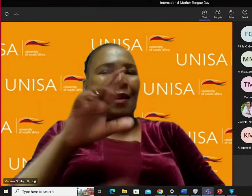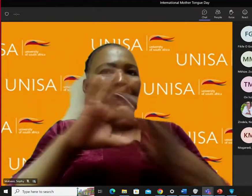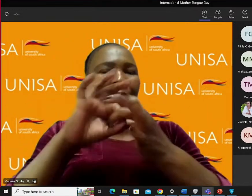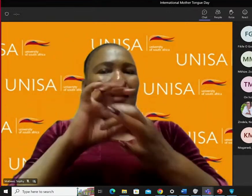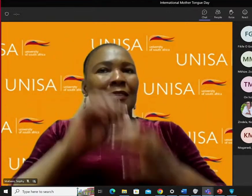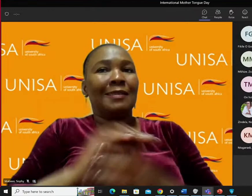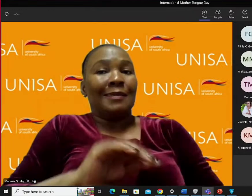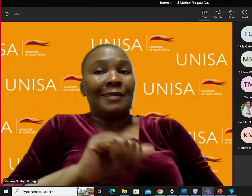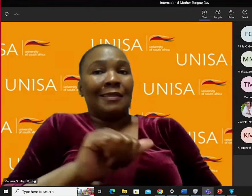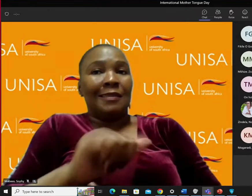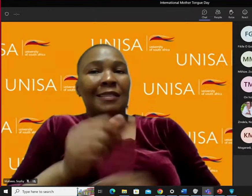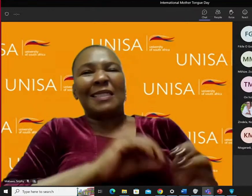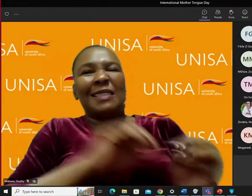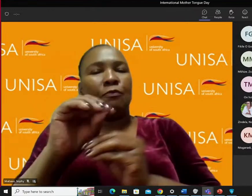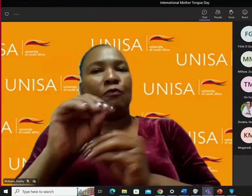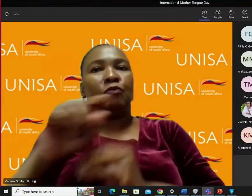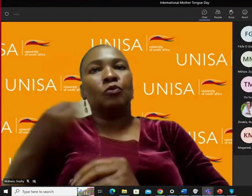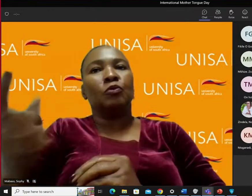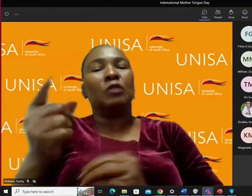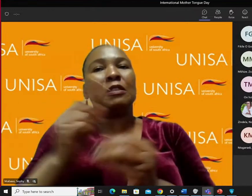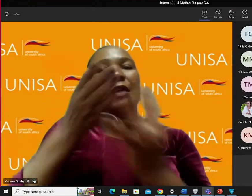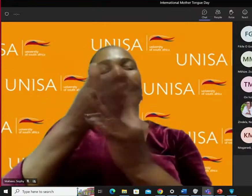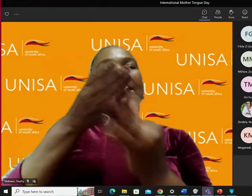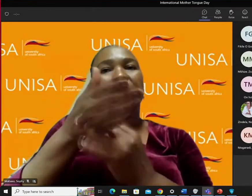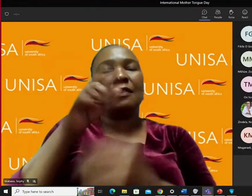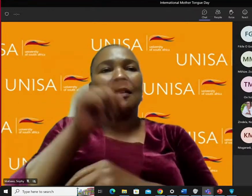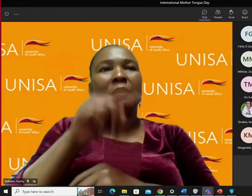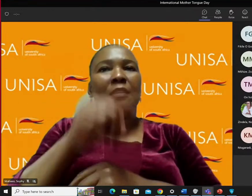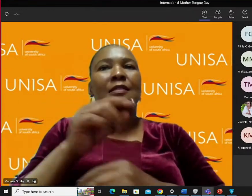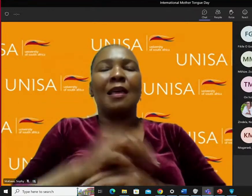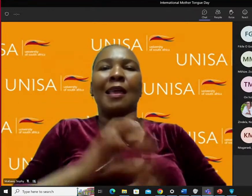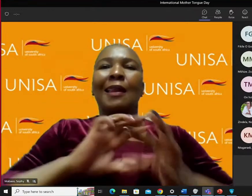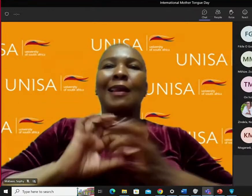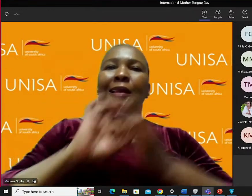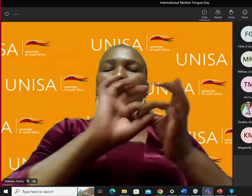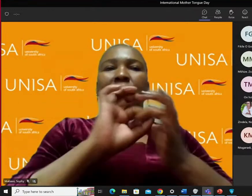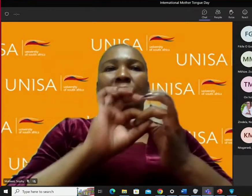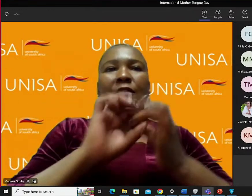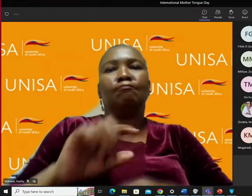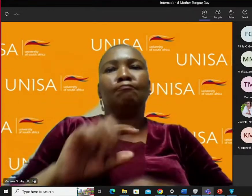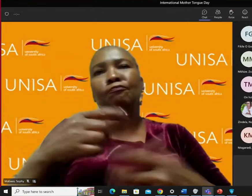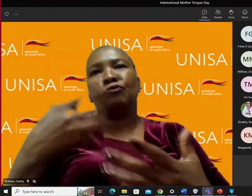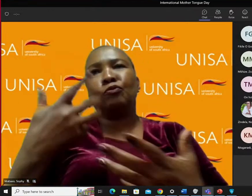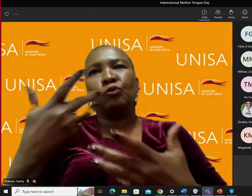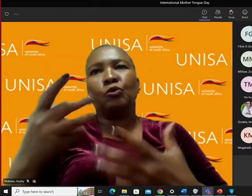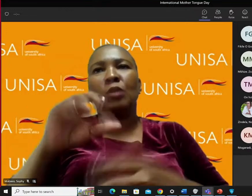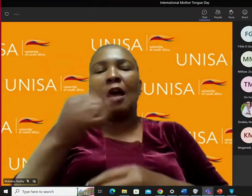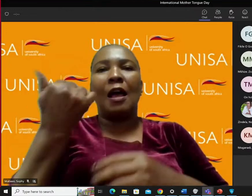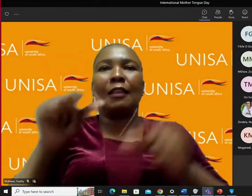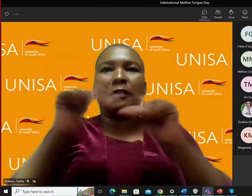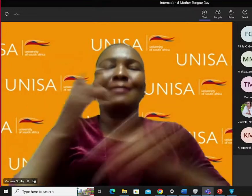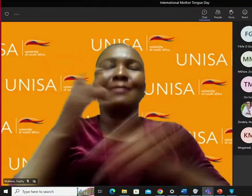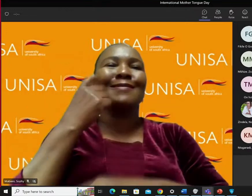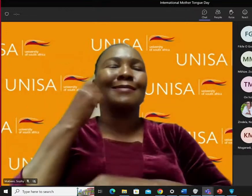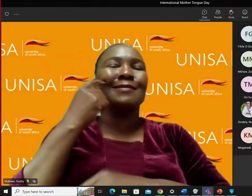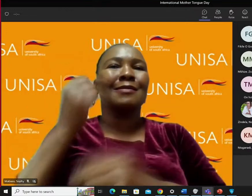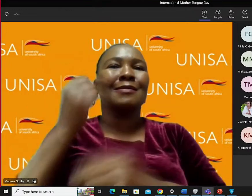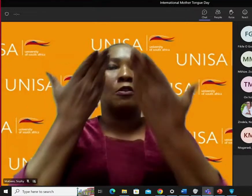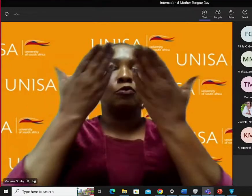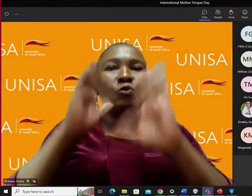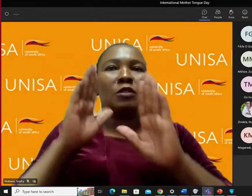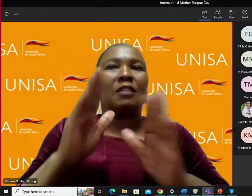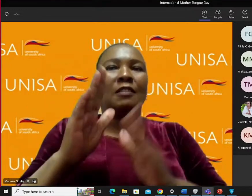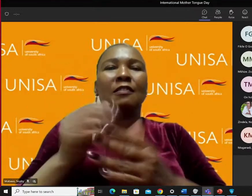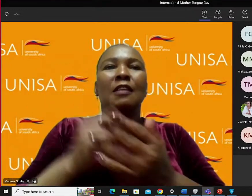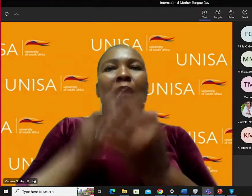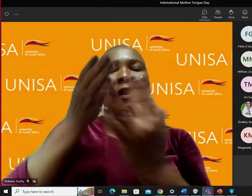where those concepts are described and related to other concepts easily, and a student can thereby enhance